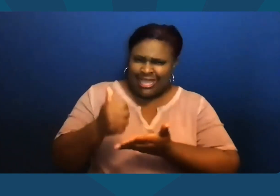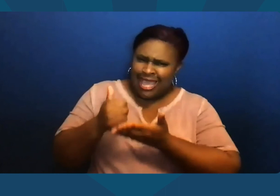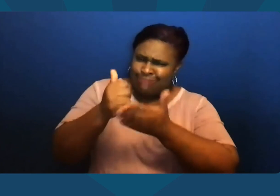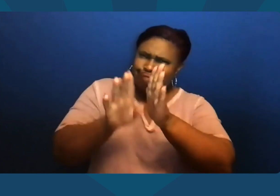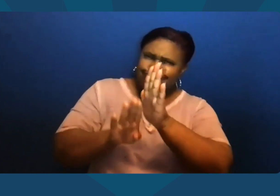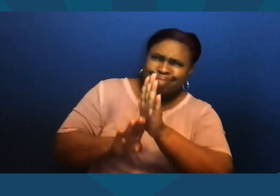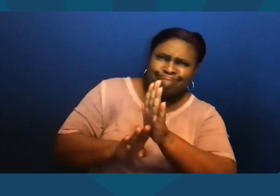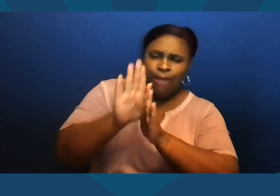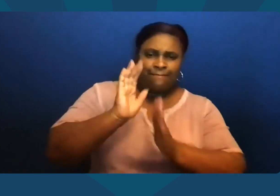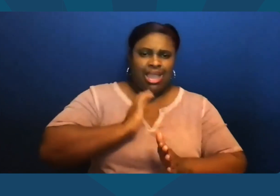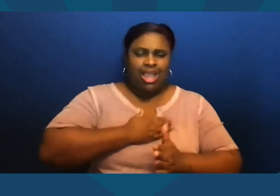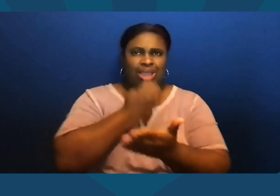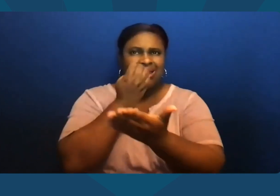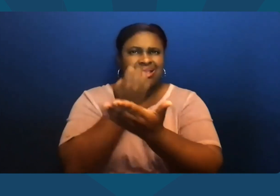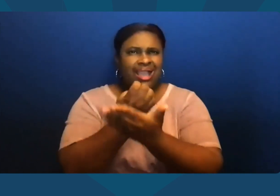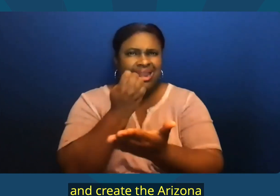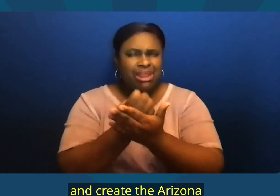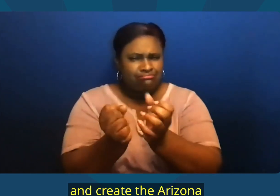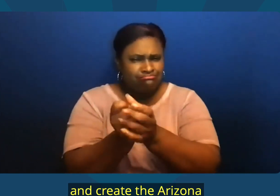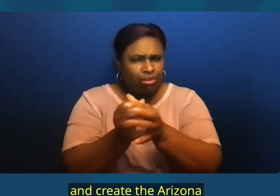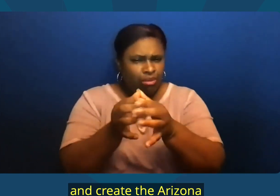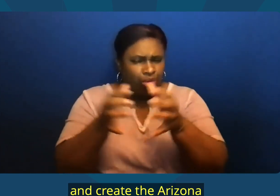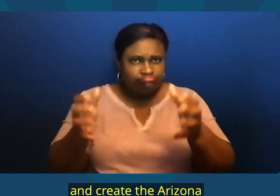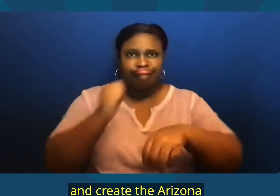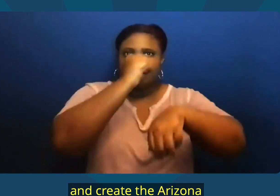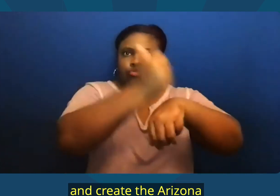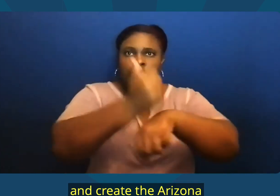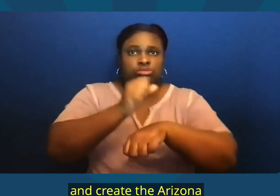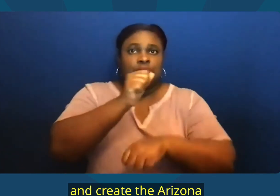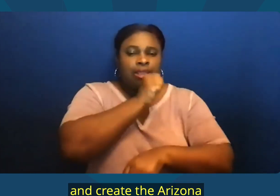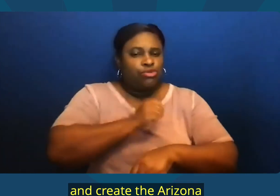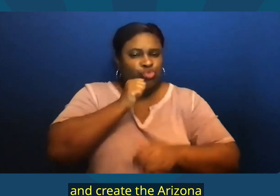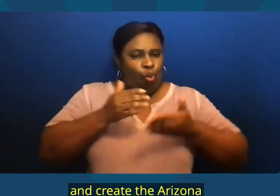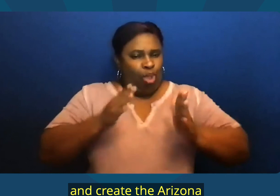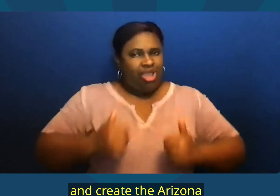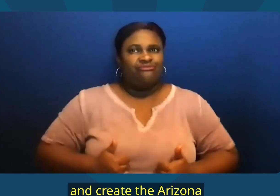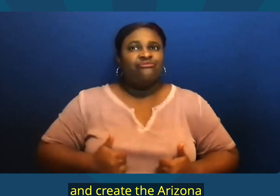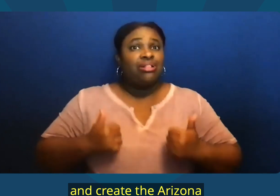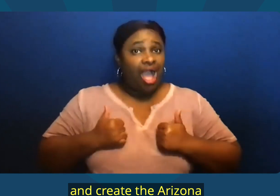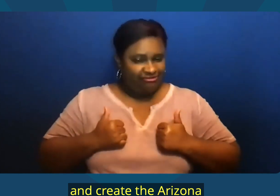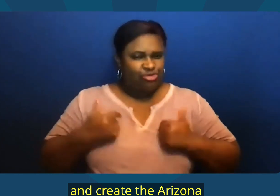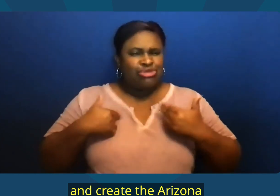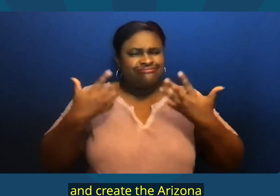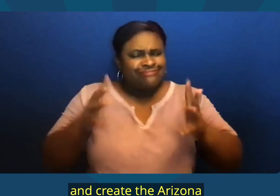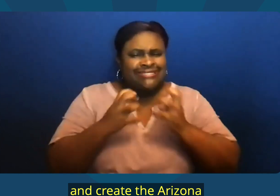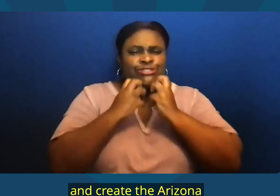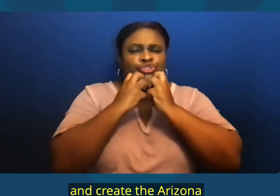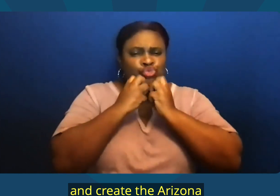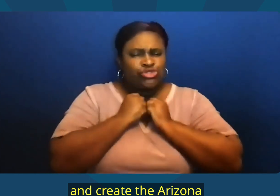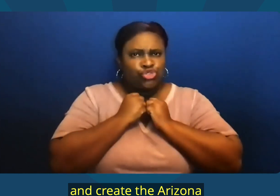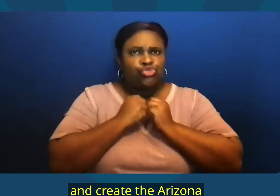His work has helped grow our economy and create the Arizona way of life we treasure.